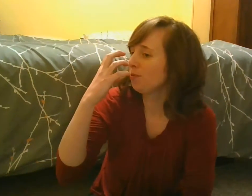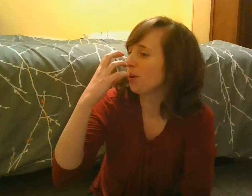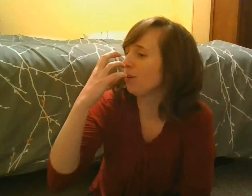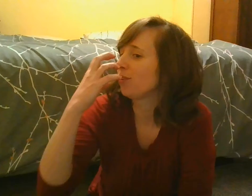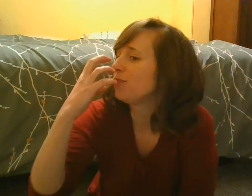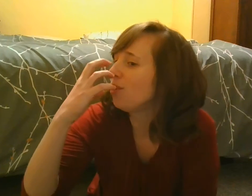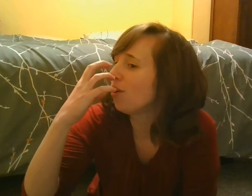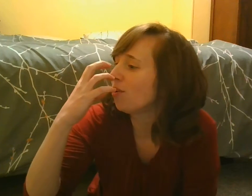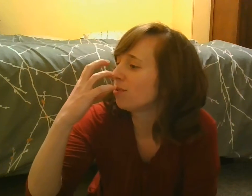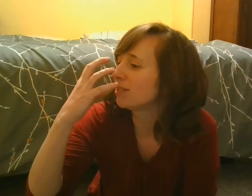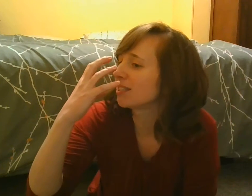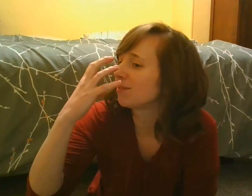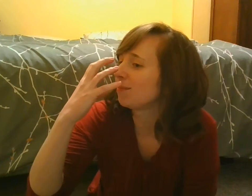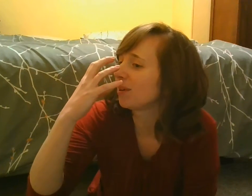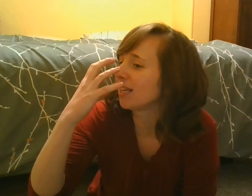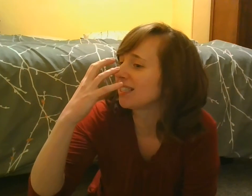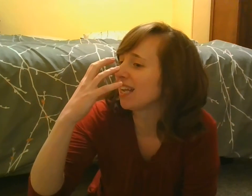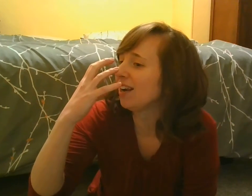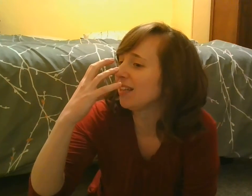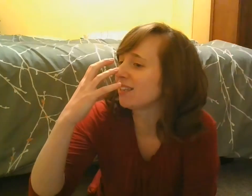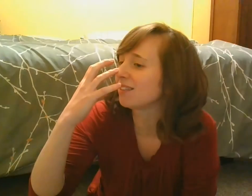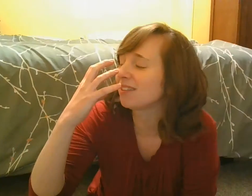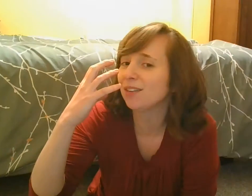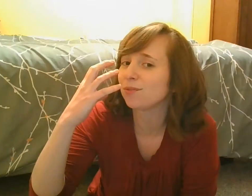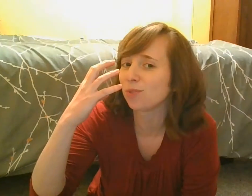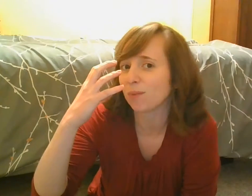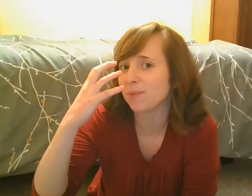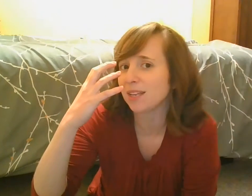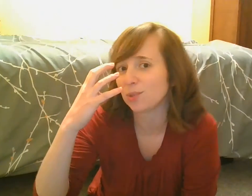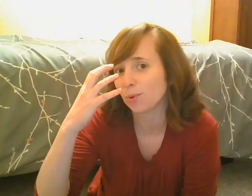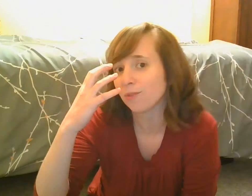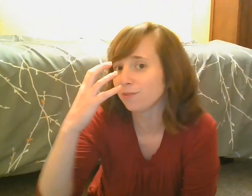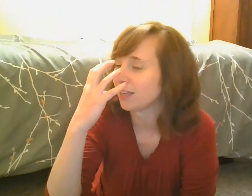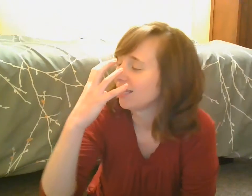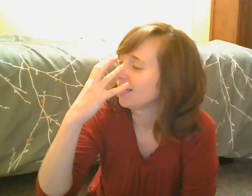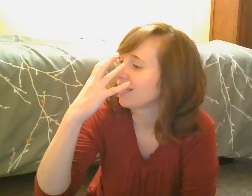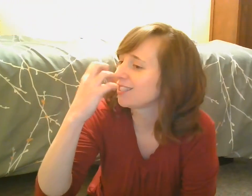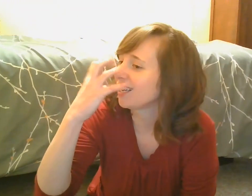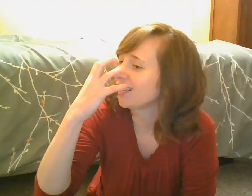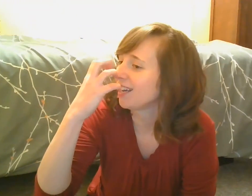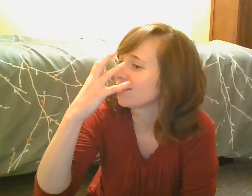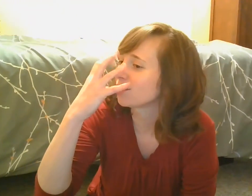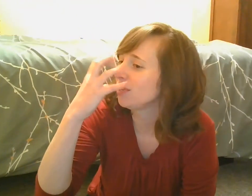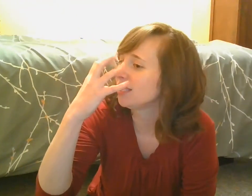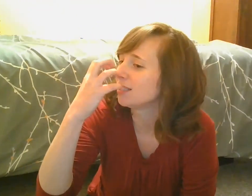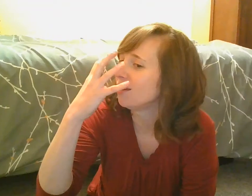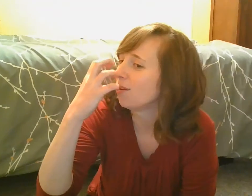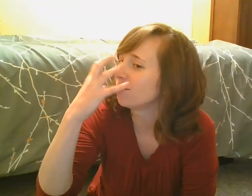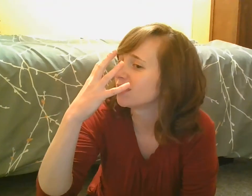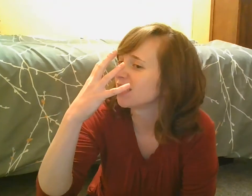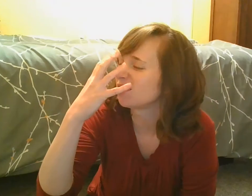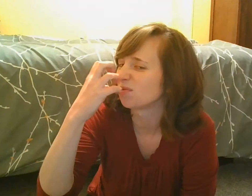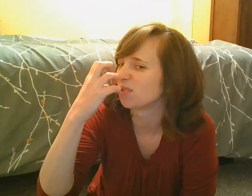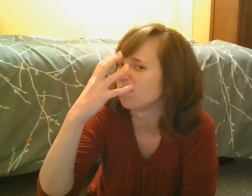front of your nose, but it's kind of like, think of Grumpy the dwarf, and just kind of squeeze his nose, like